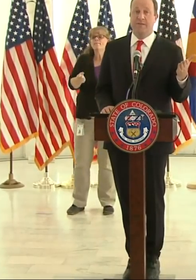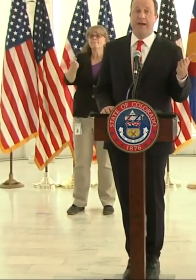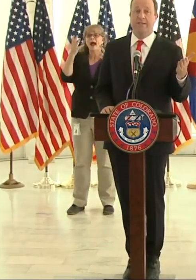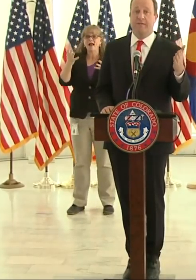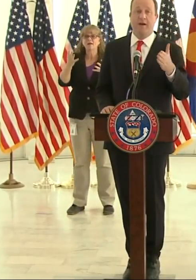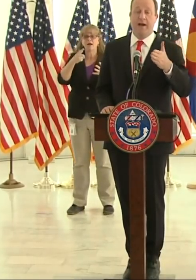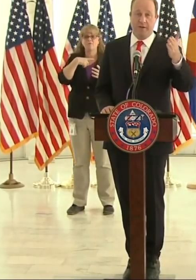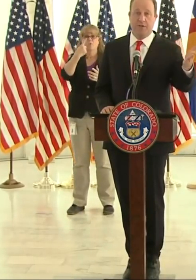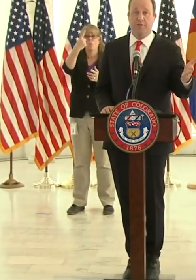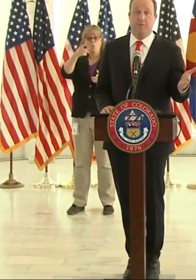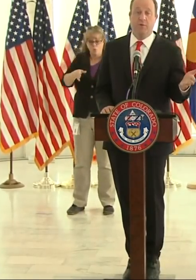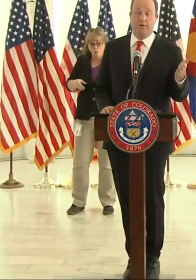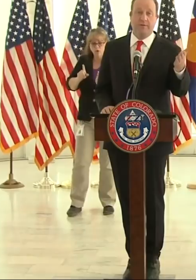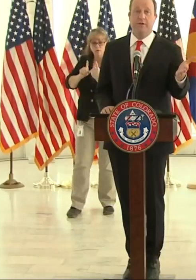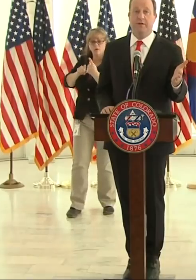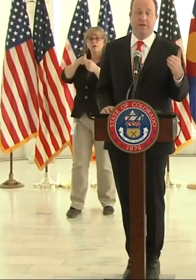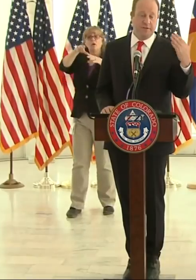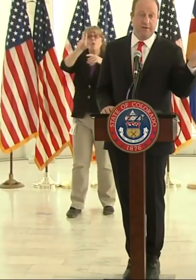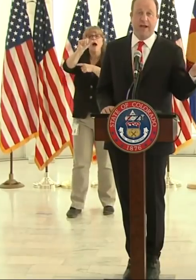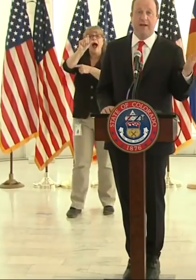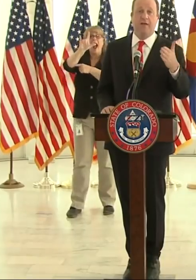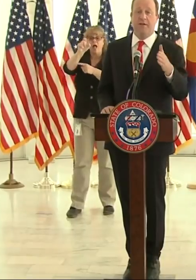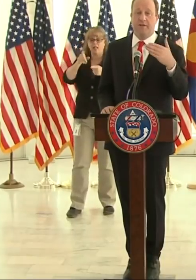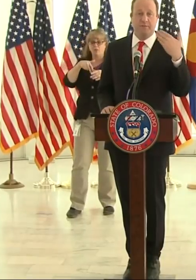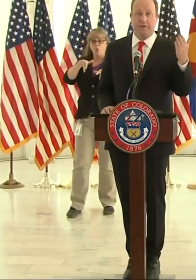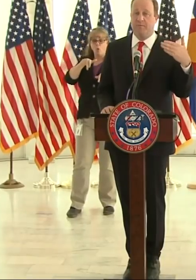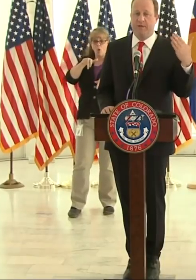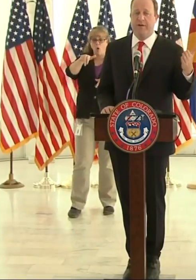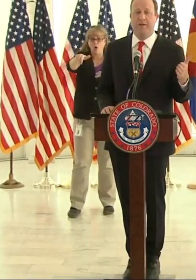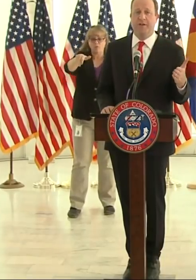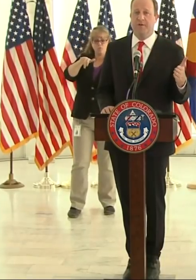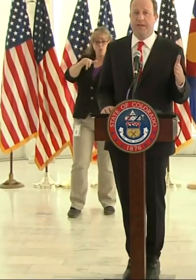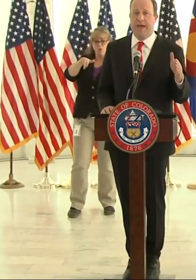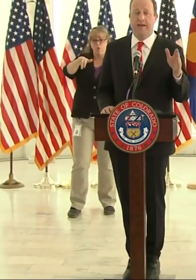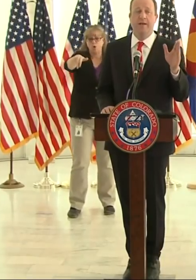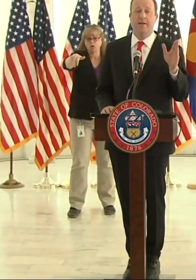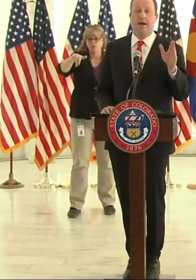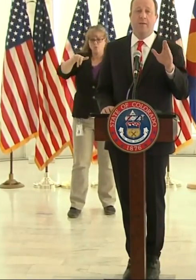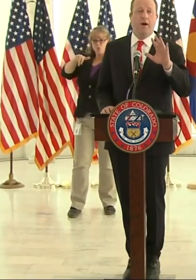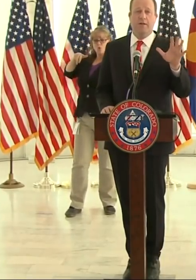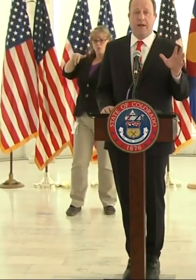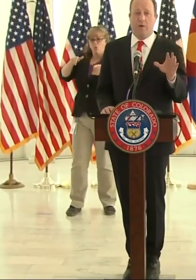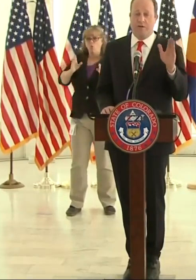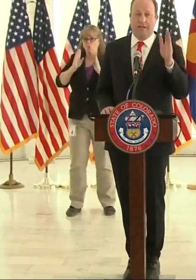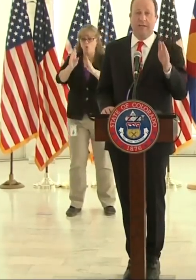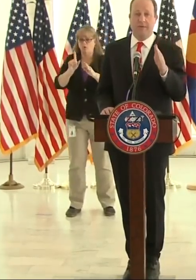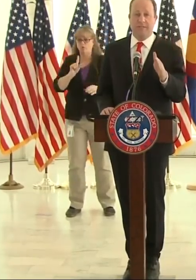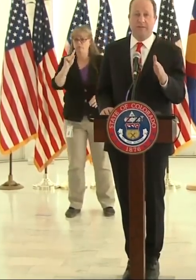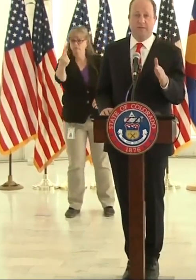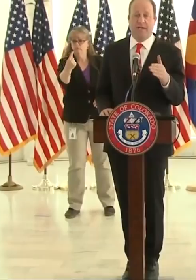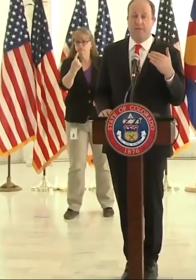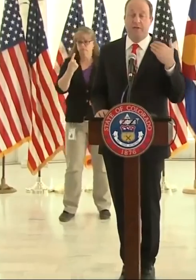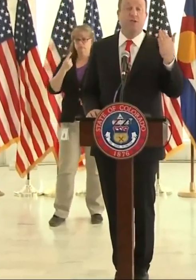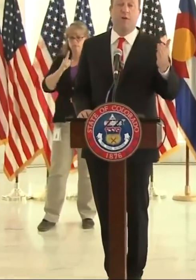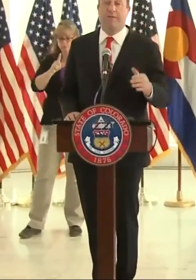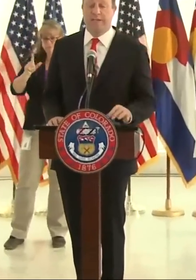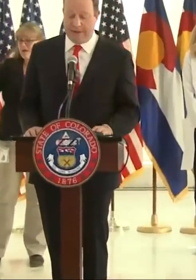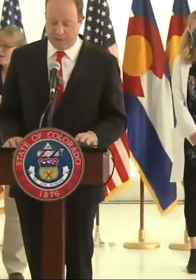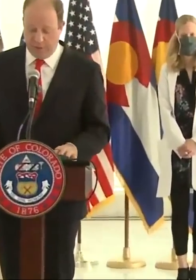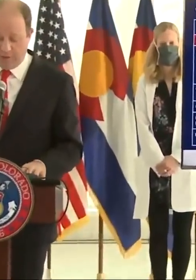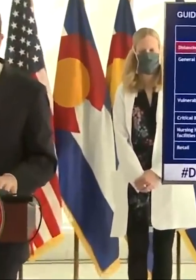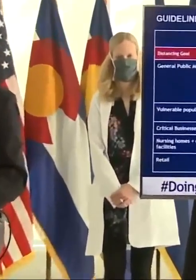wearing a face mask. If not, you should report them to your county health and others, but they've been very good in doing that. All of that work to keep you as safe as possible, and you